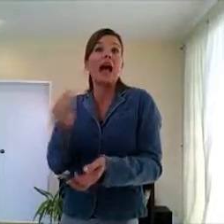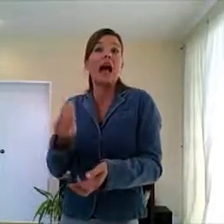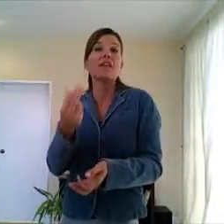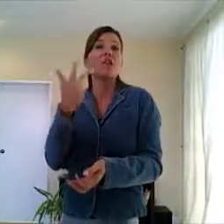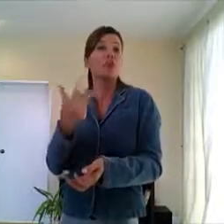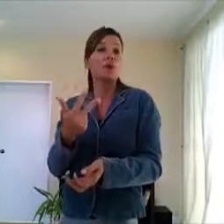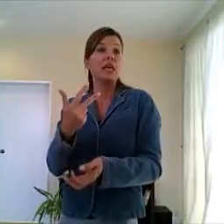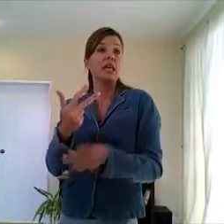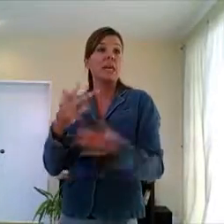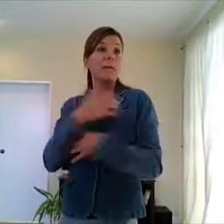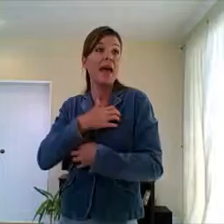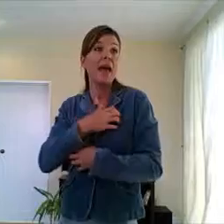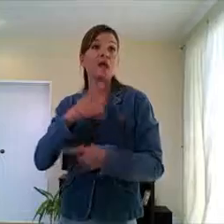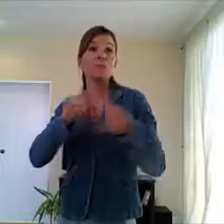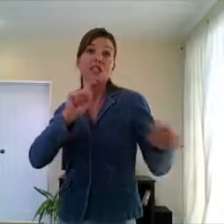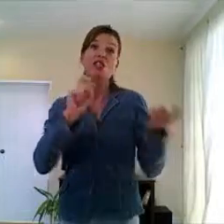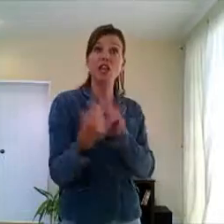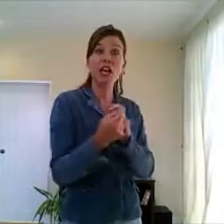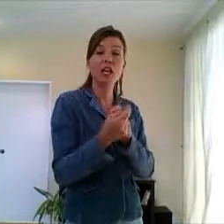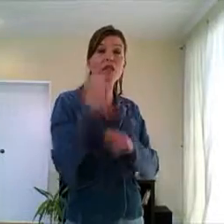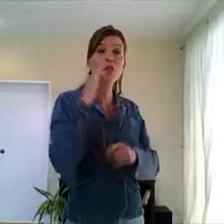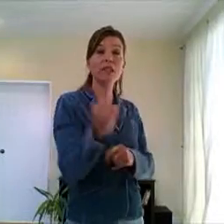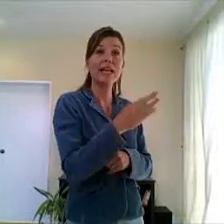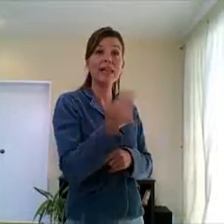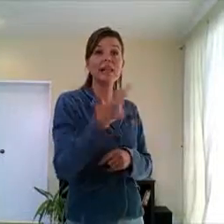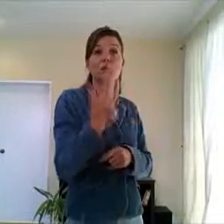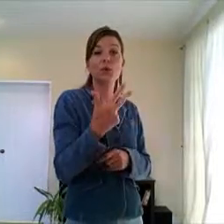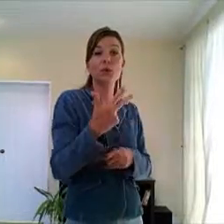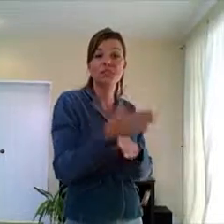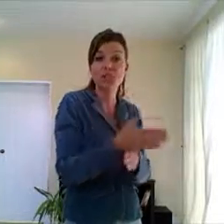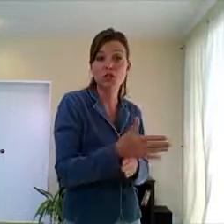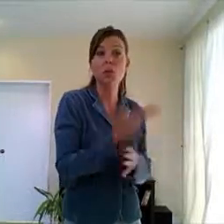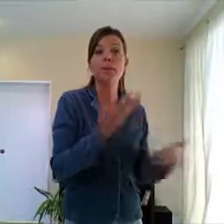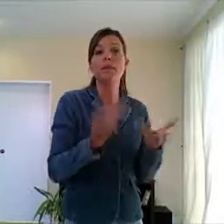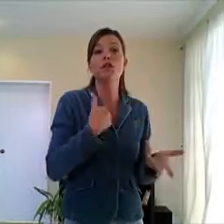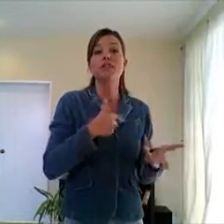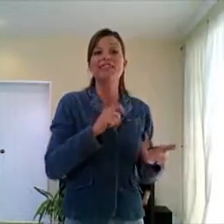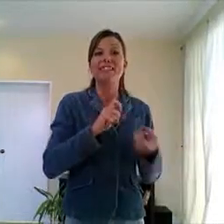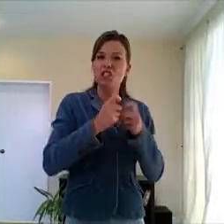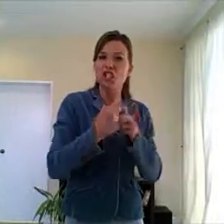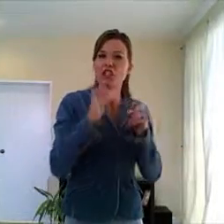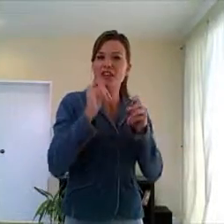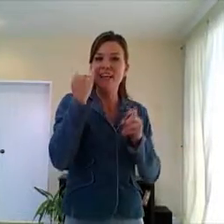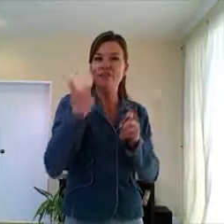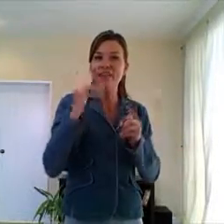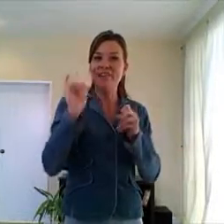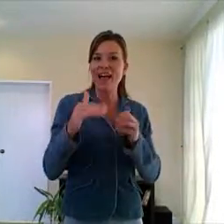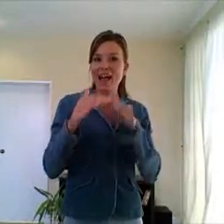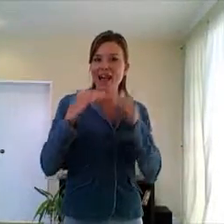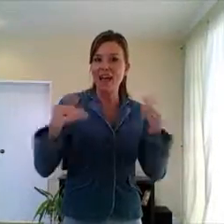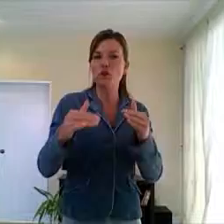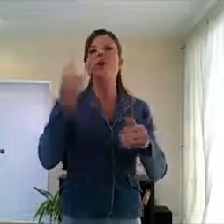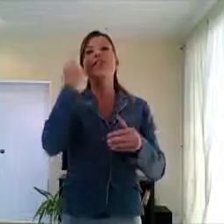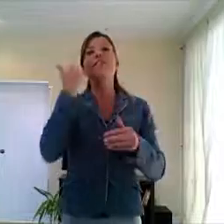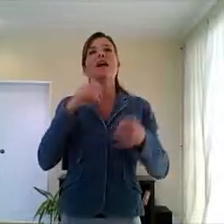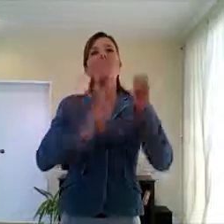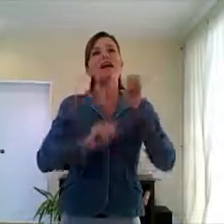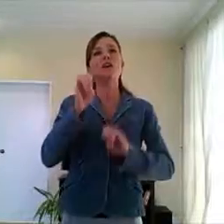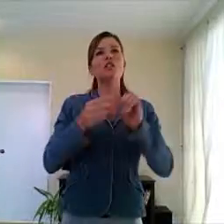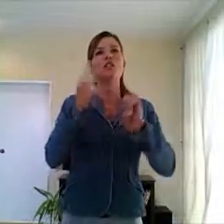story be different? You might have to write your own story if we're at that level. And if it were evaluation, then you'd have to judge whether Goldilocks was a